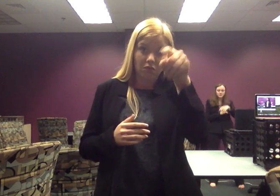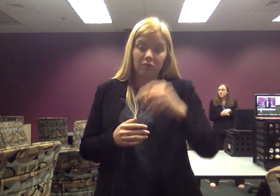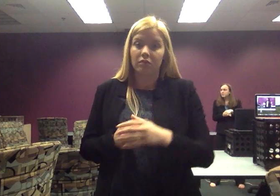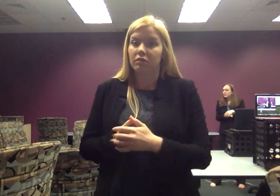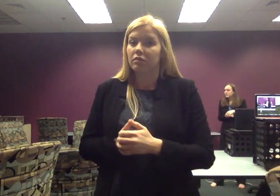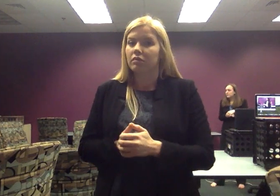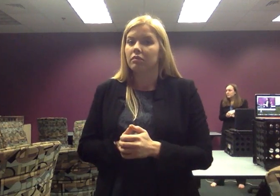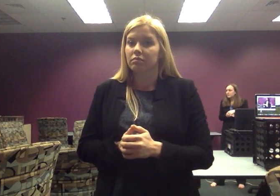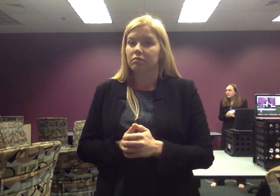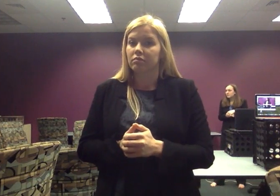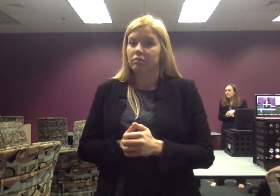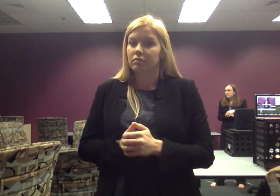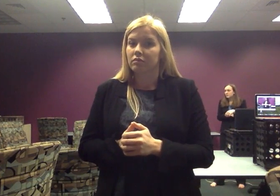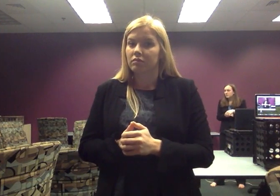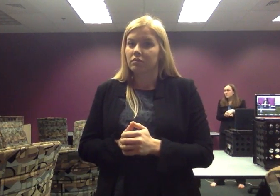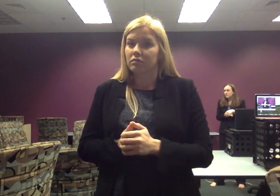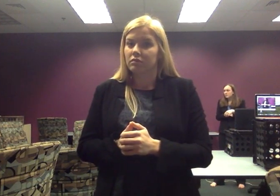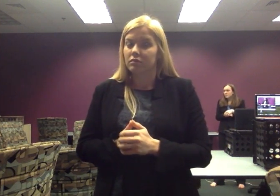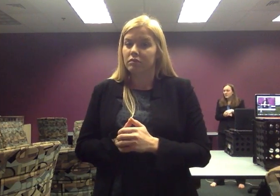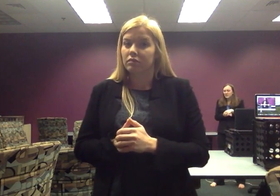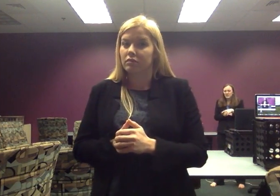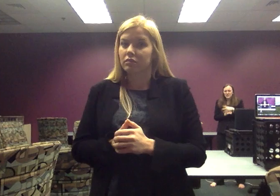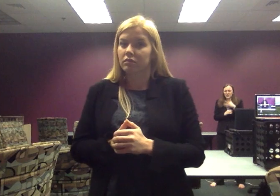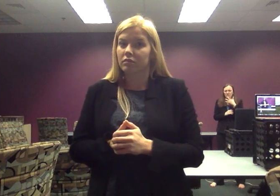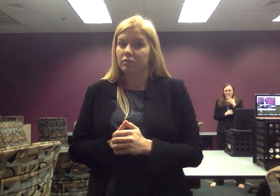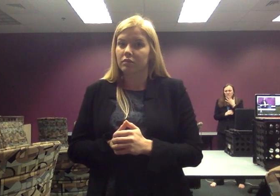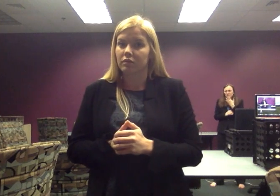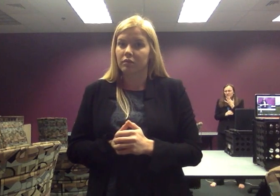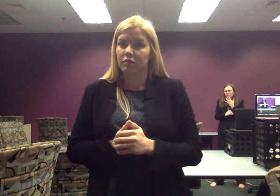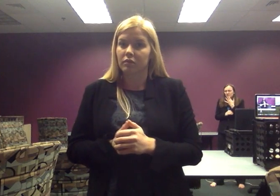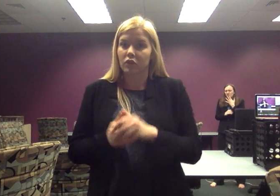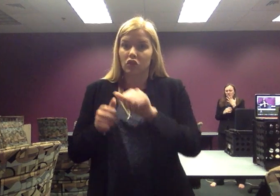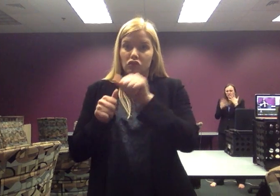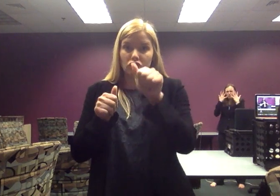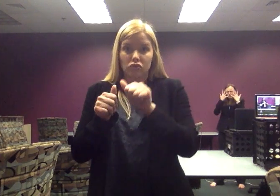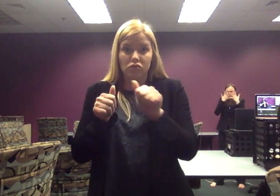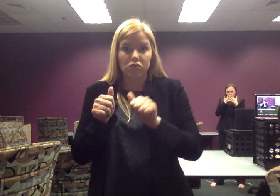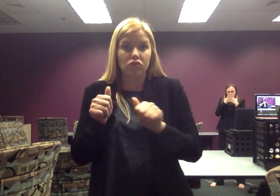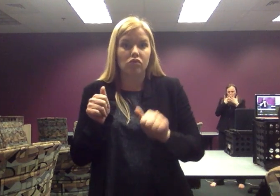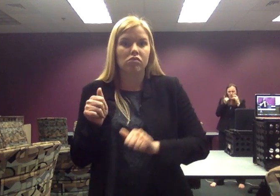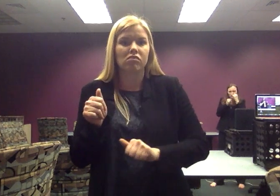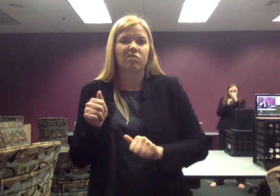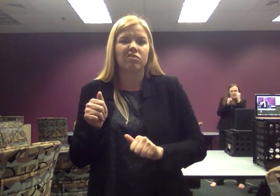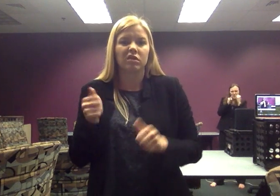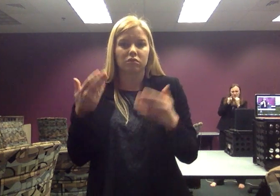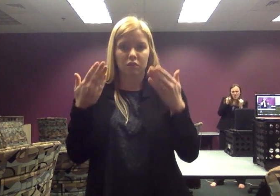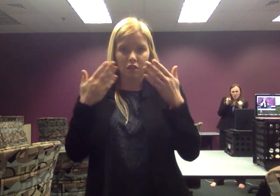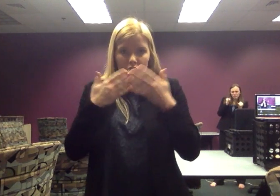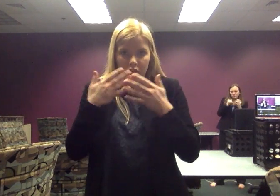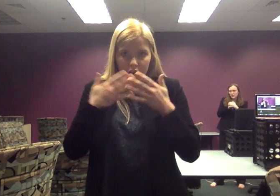The shapes and like how they do some of it's dark and the outline of it. Okay, you chose different